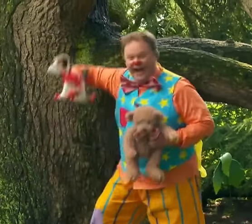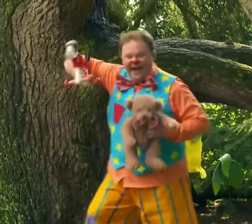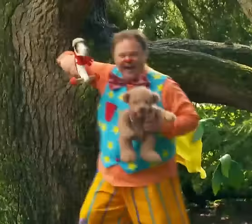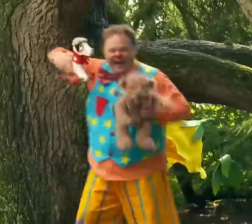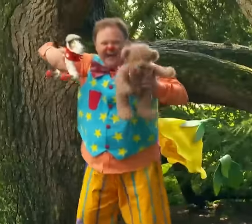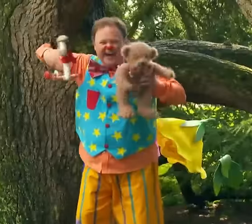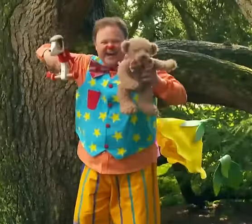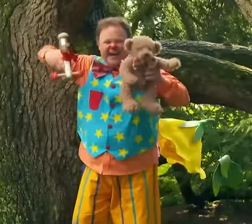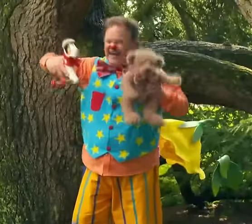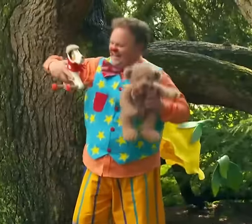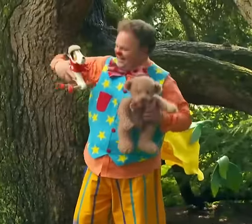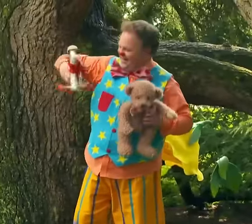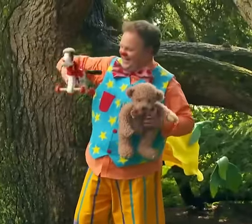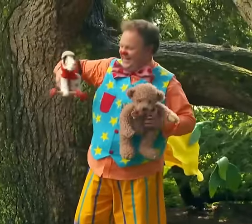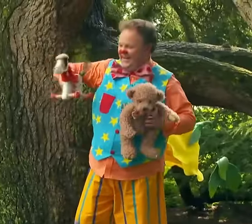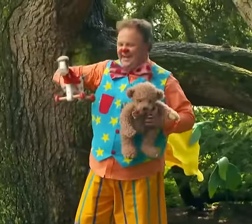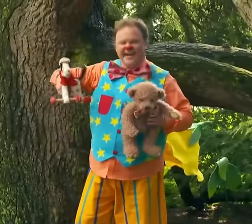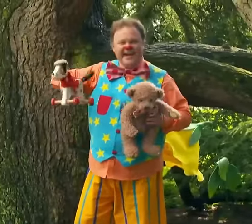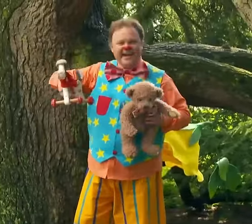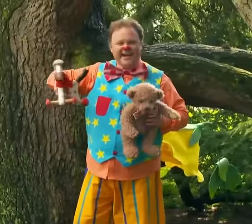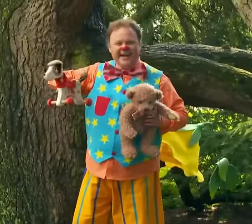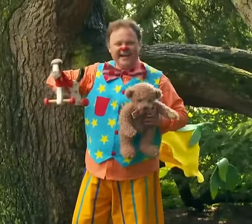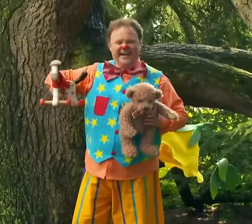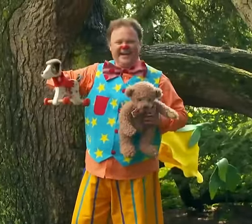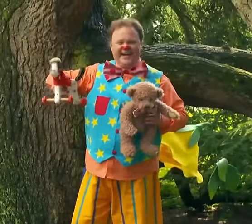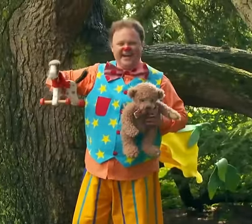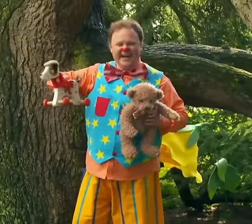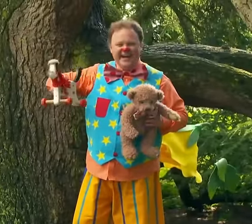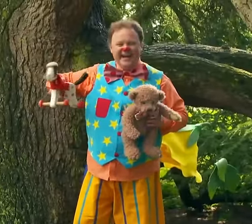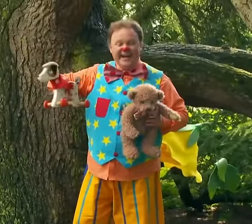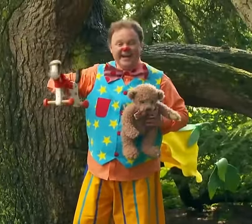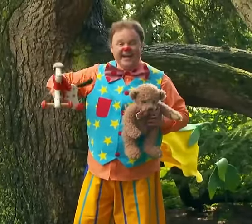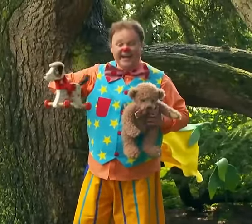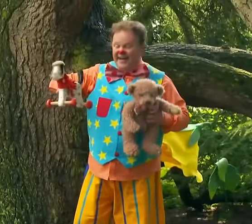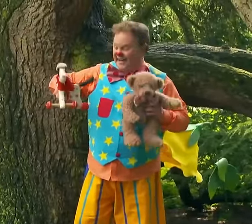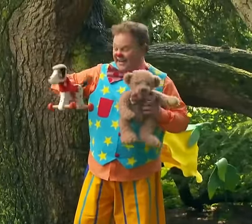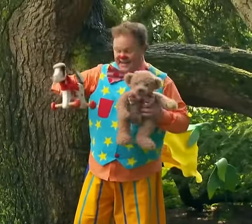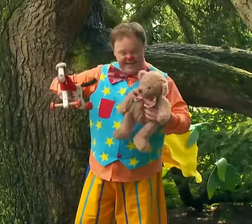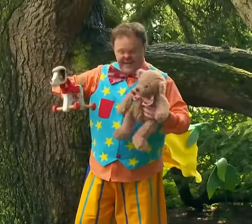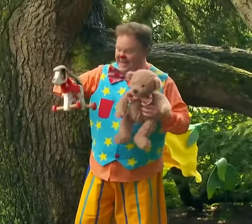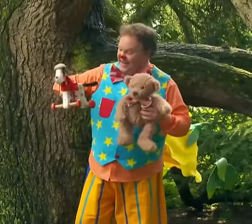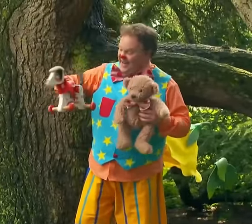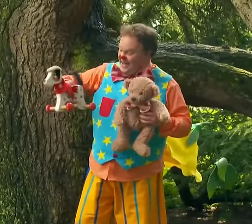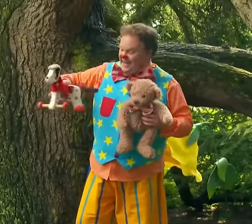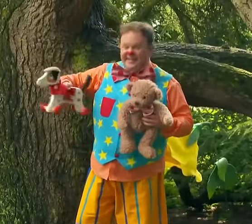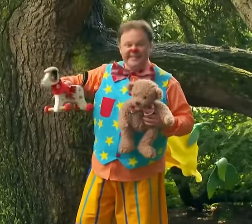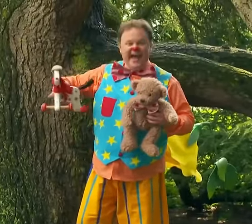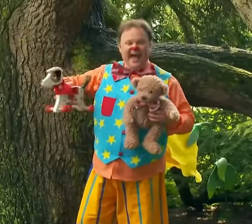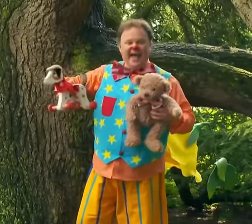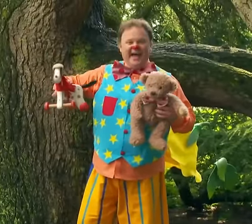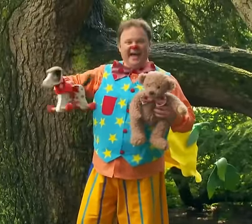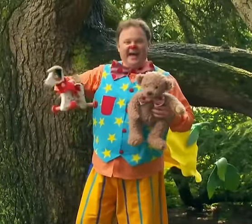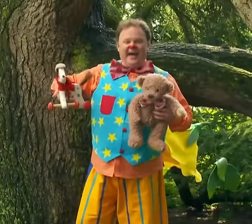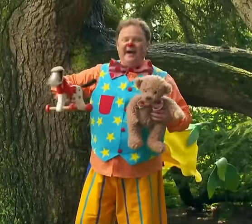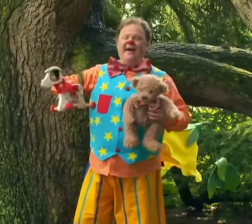Good seeking, Mr. Tumble. And very good hiding the puppy. Yeah!